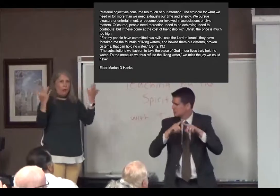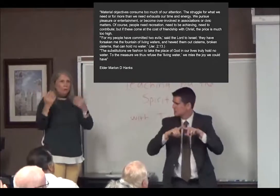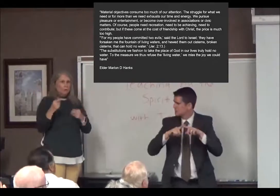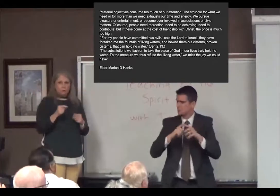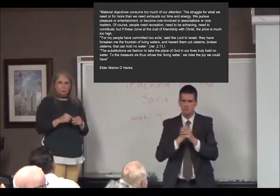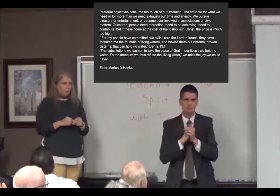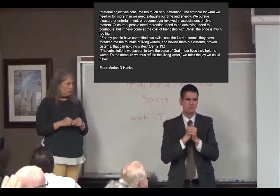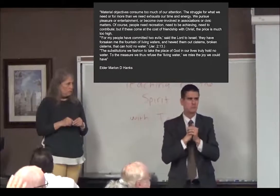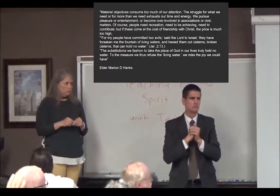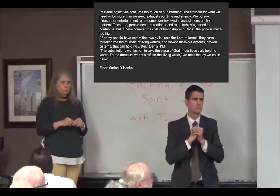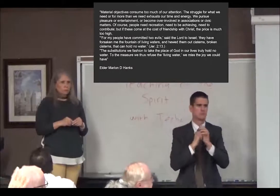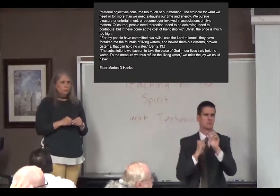see the different colors.